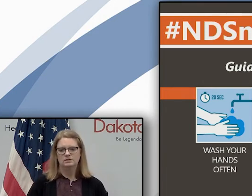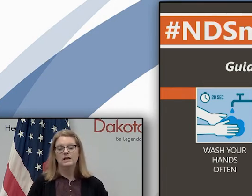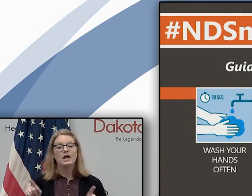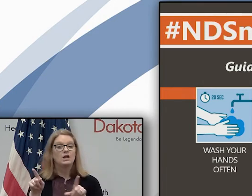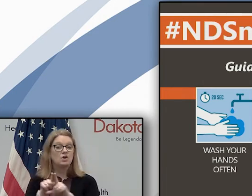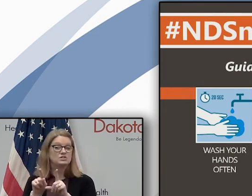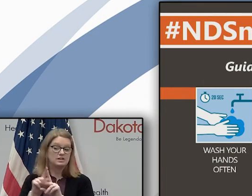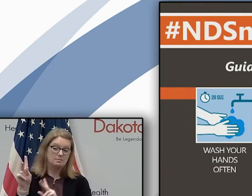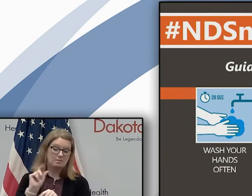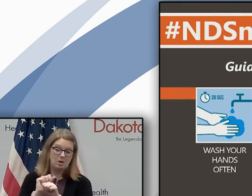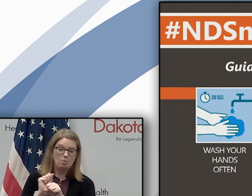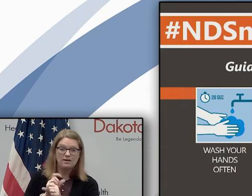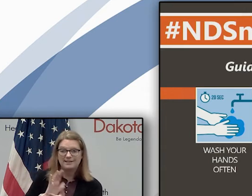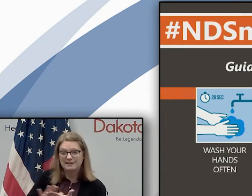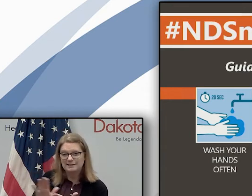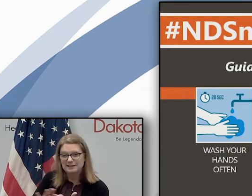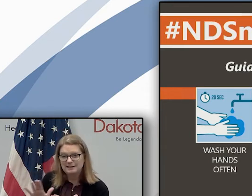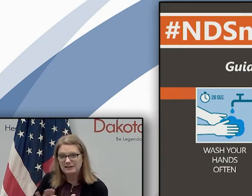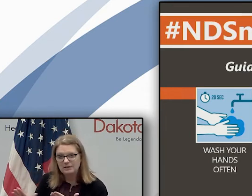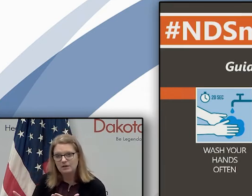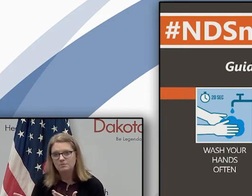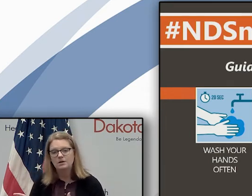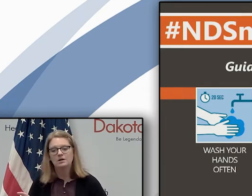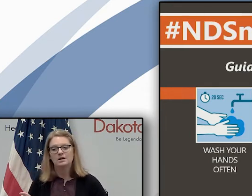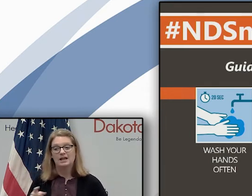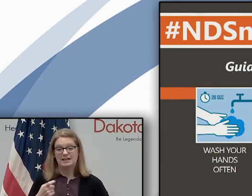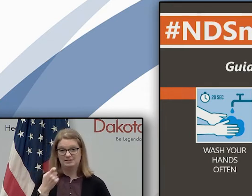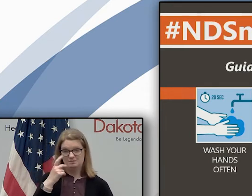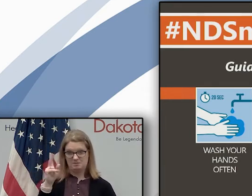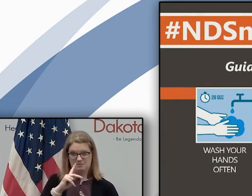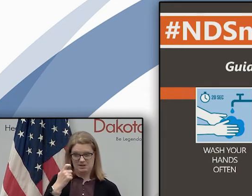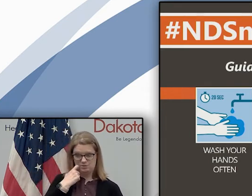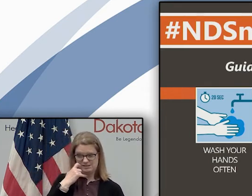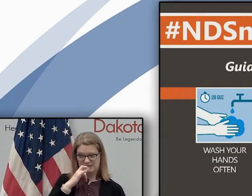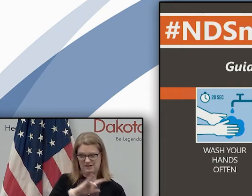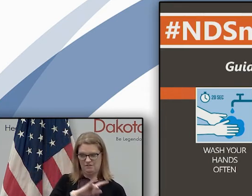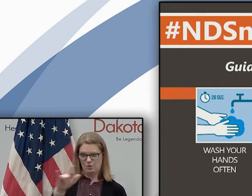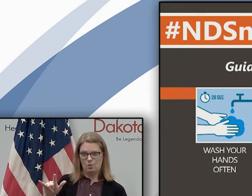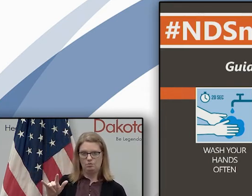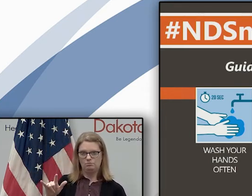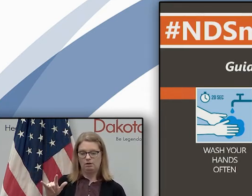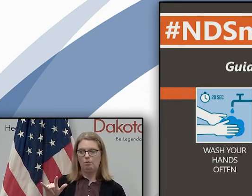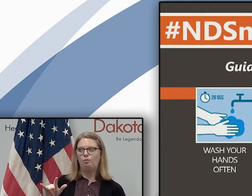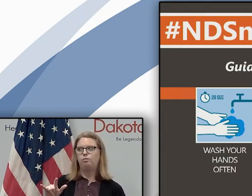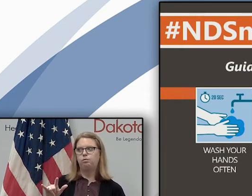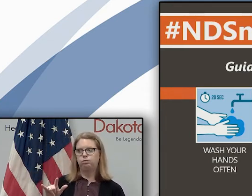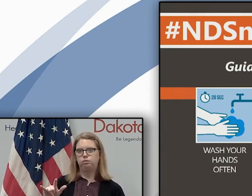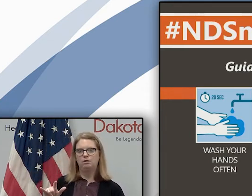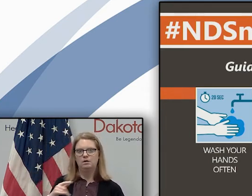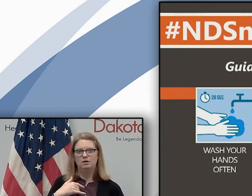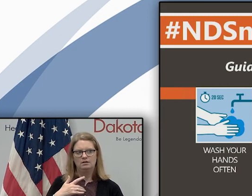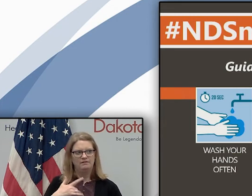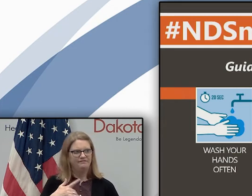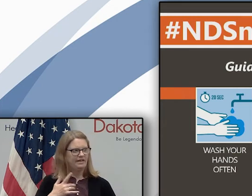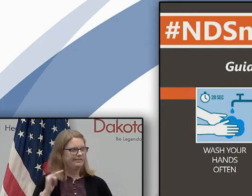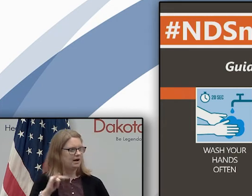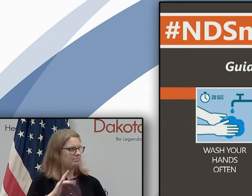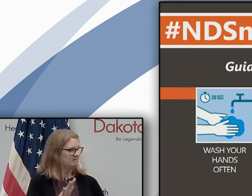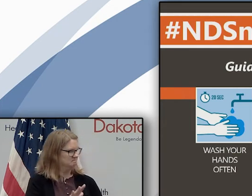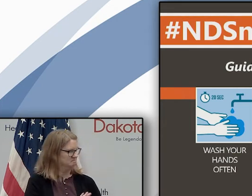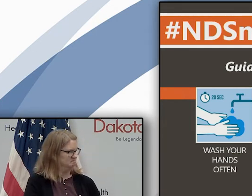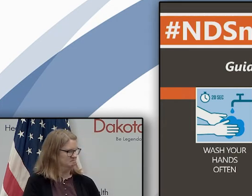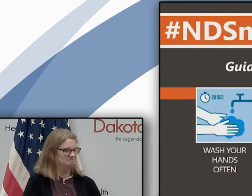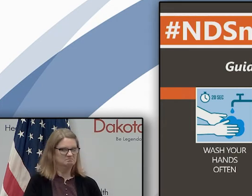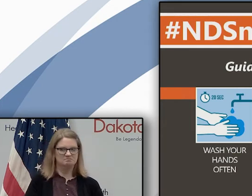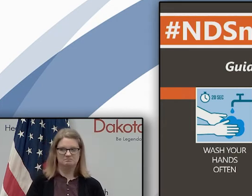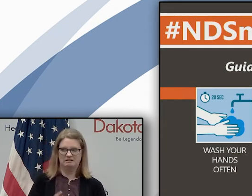know that whether it's, talked to some people that have flown recently that say that cleanest and most disinfected they've ever felt on an airplane.